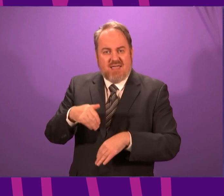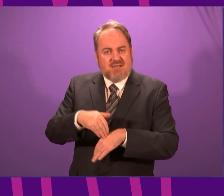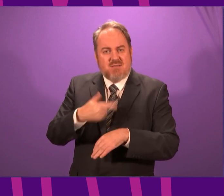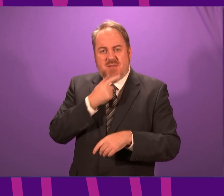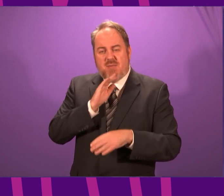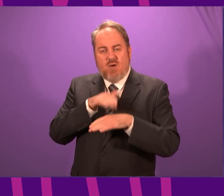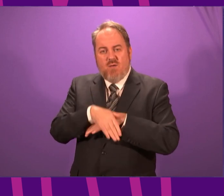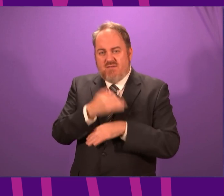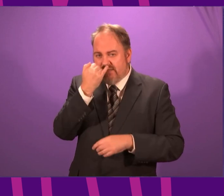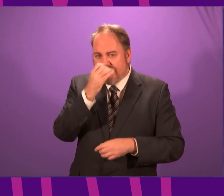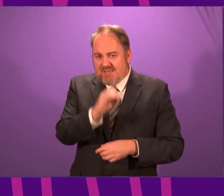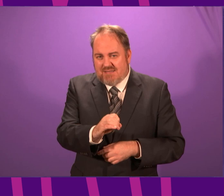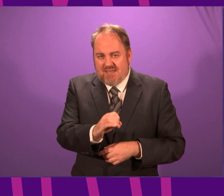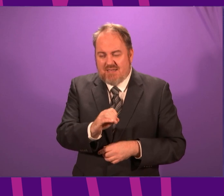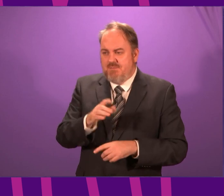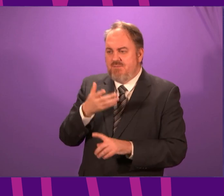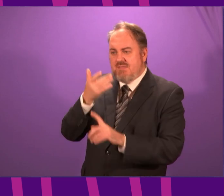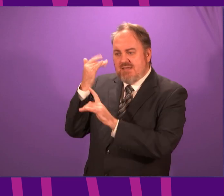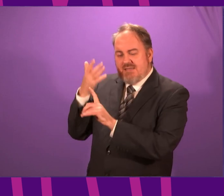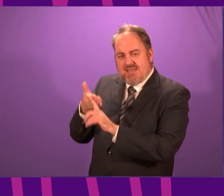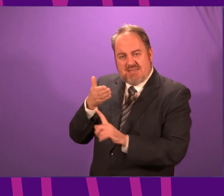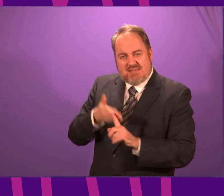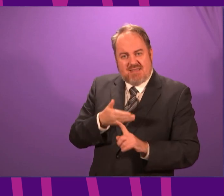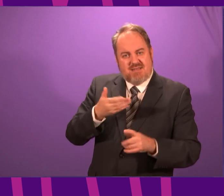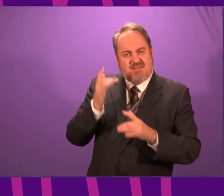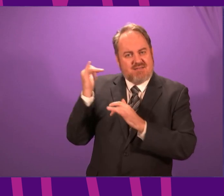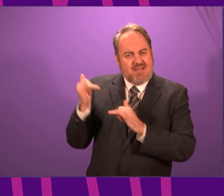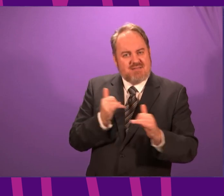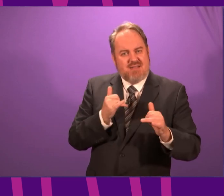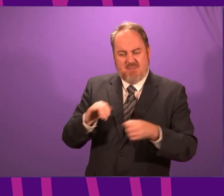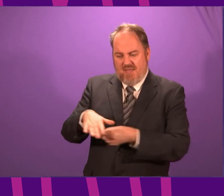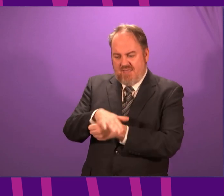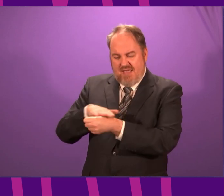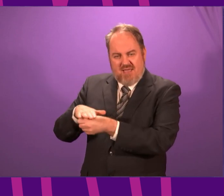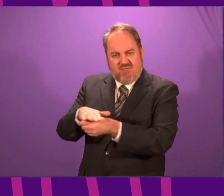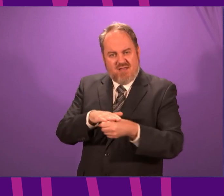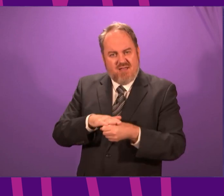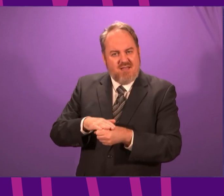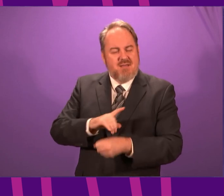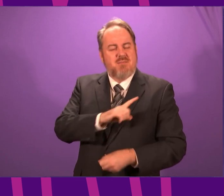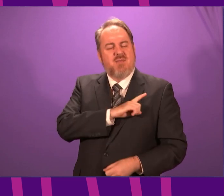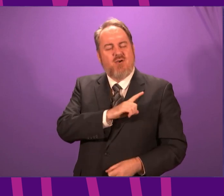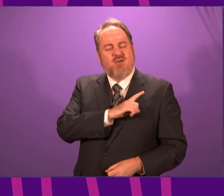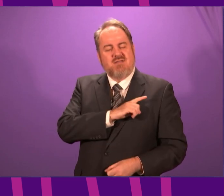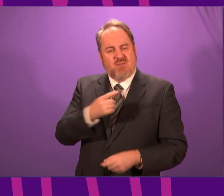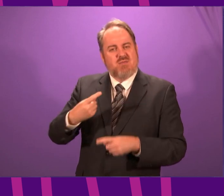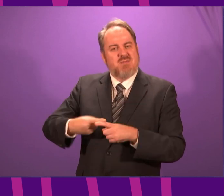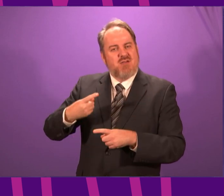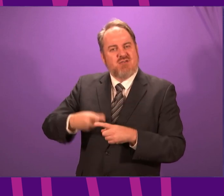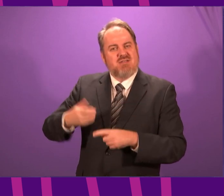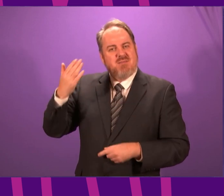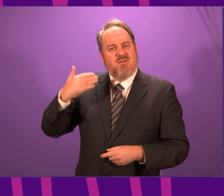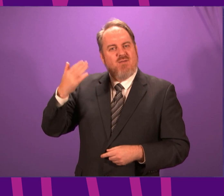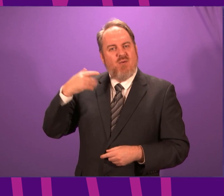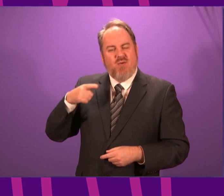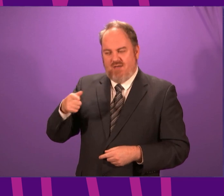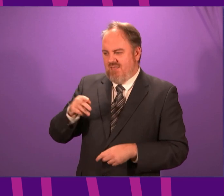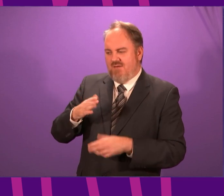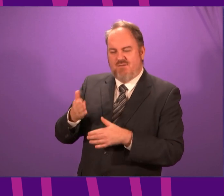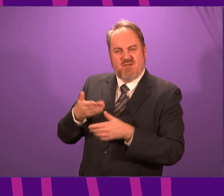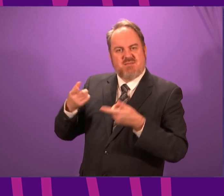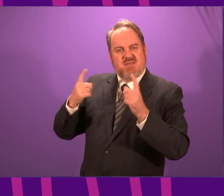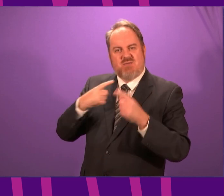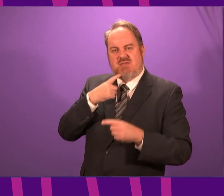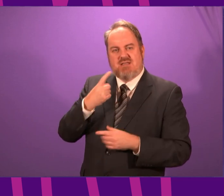outbreaks, testing positive cases by area? At the start of this, when it was clearly an emergency situation, and as described by the First Minister,